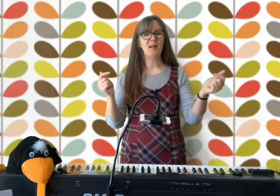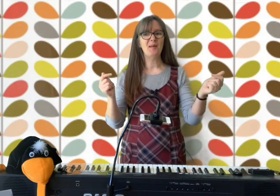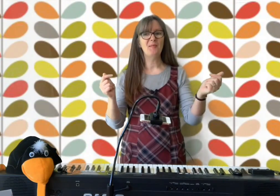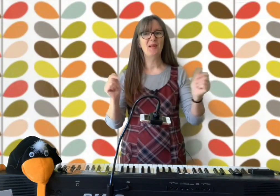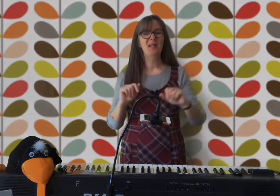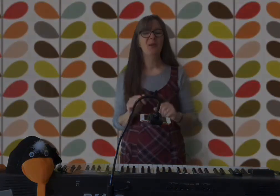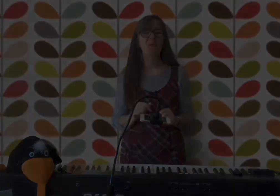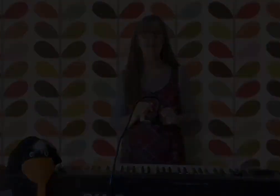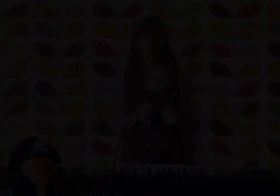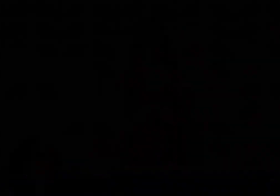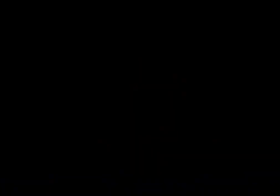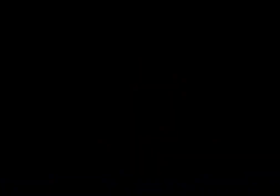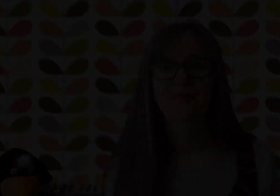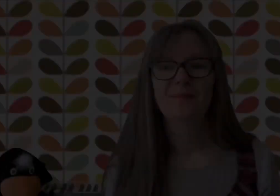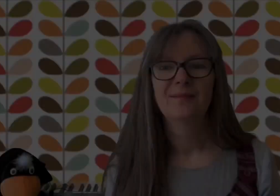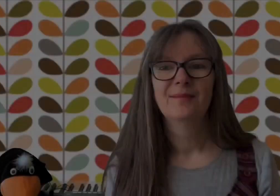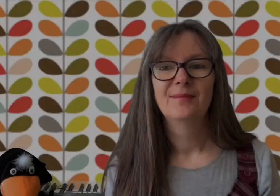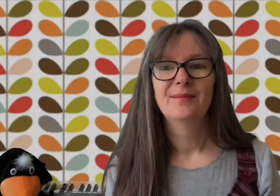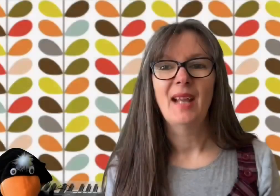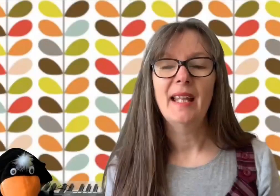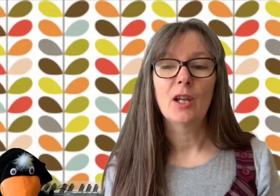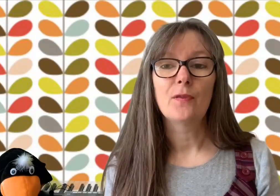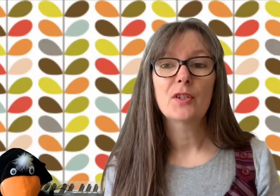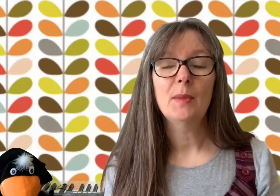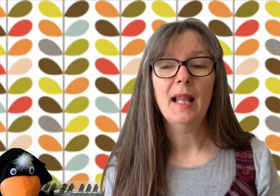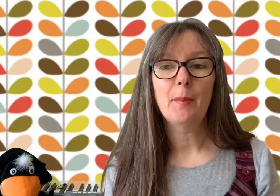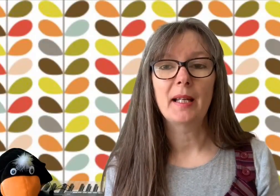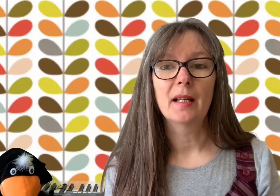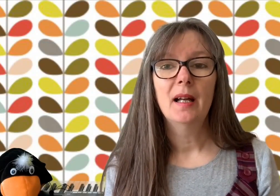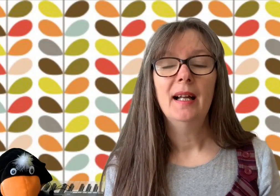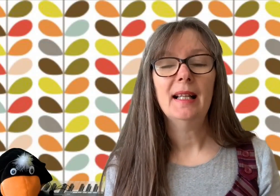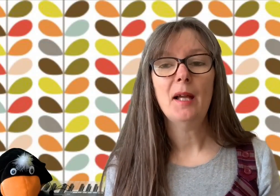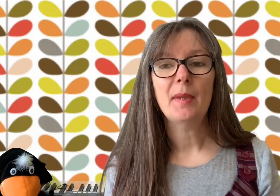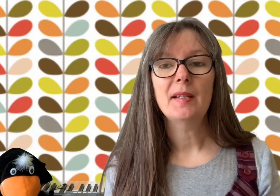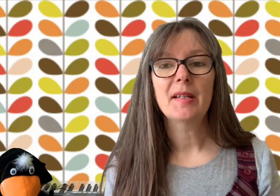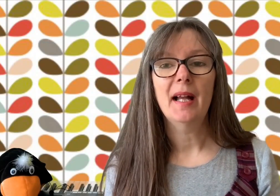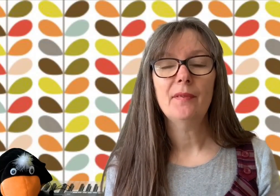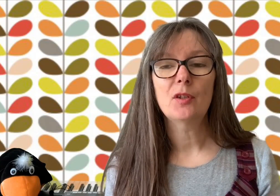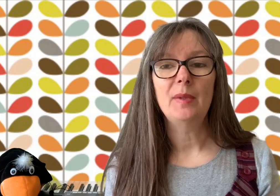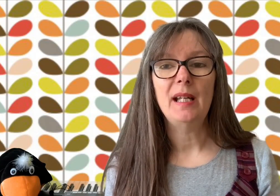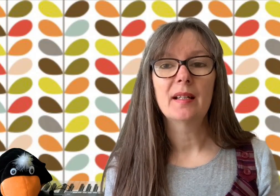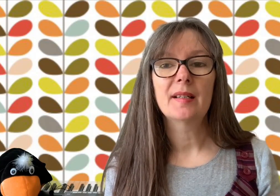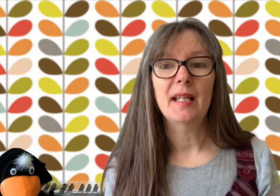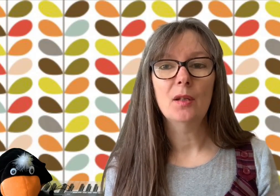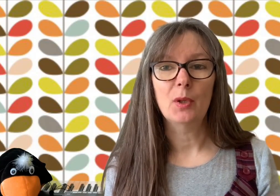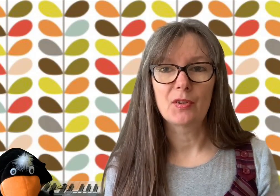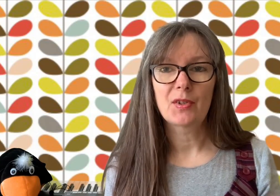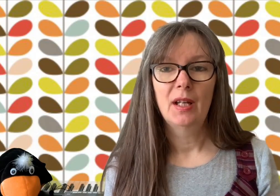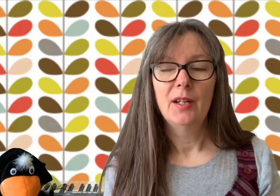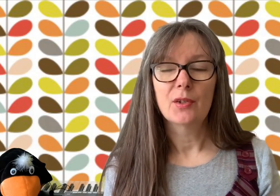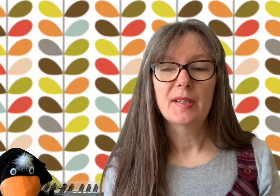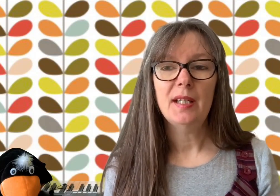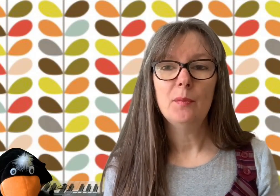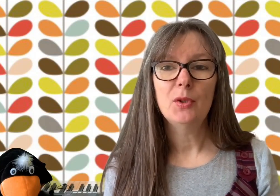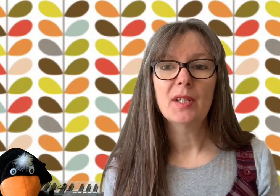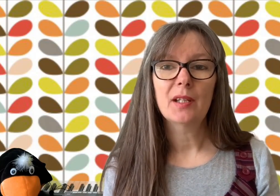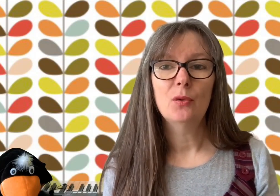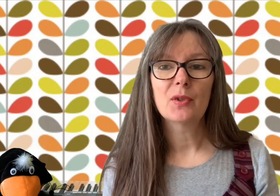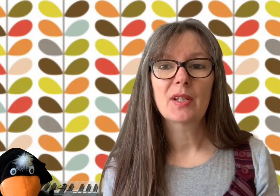bum. Well done. And now for some clapping. Clap this after me and say the words. You'll see the music notes coming